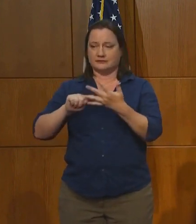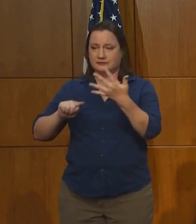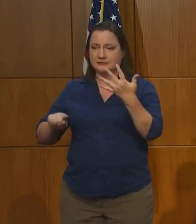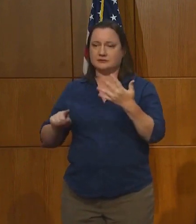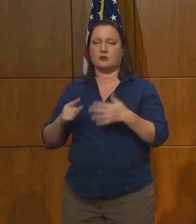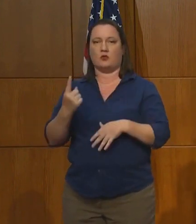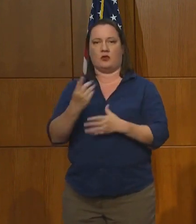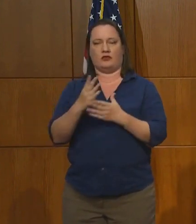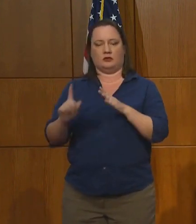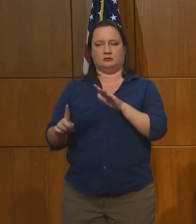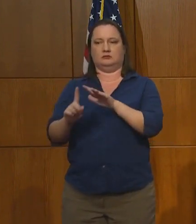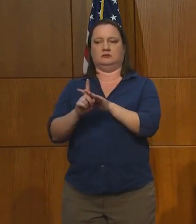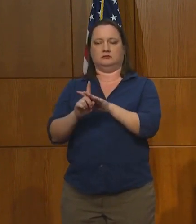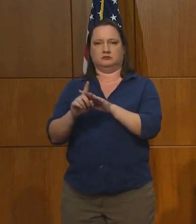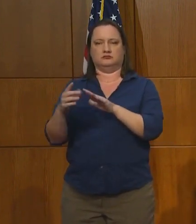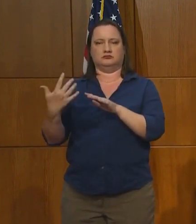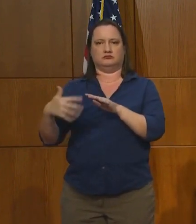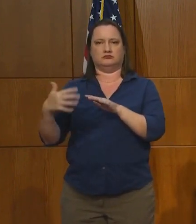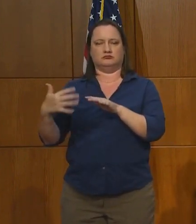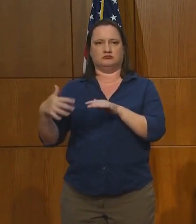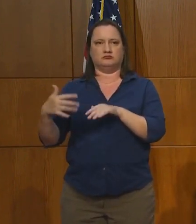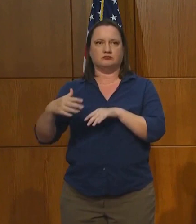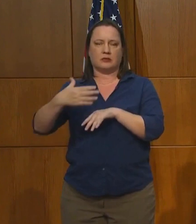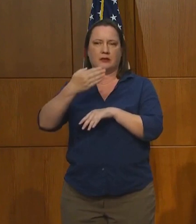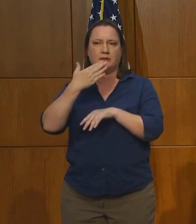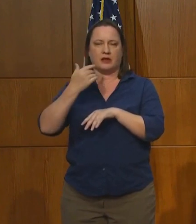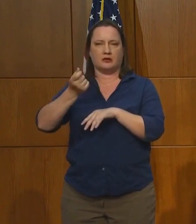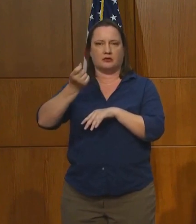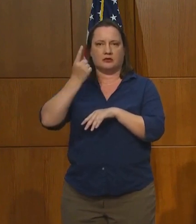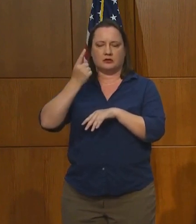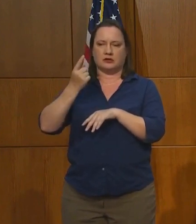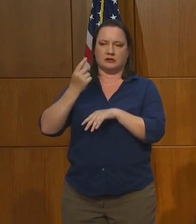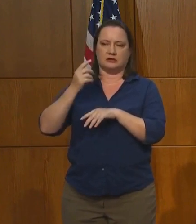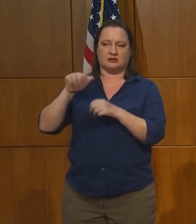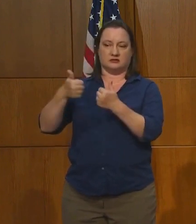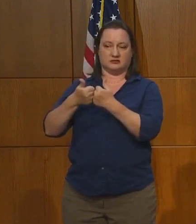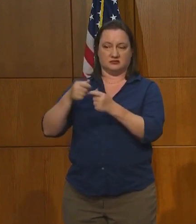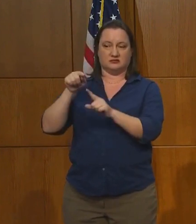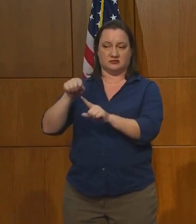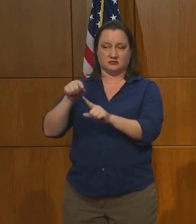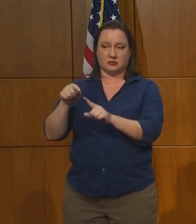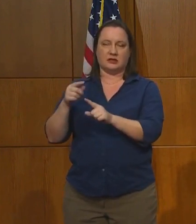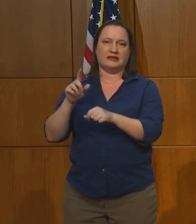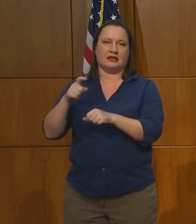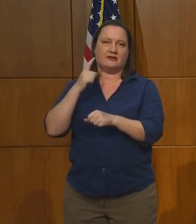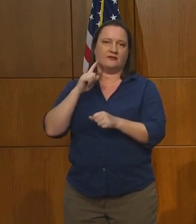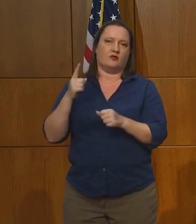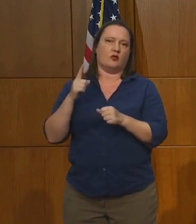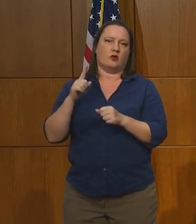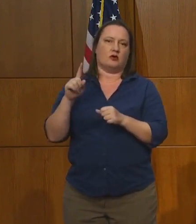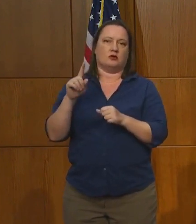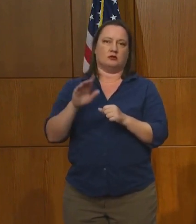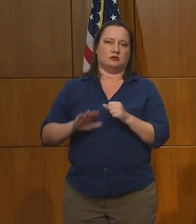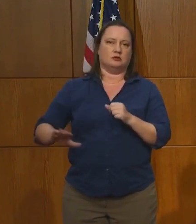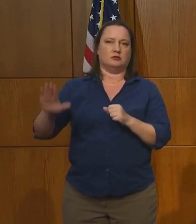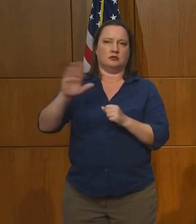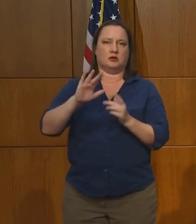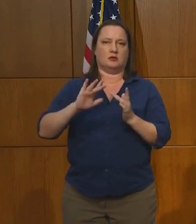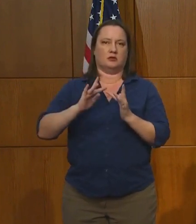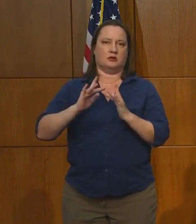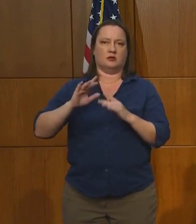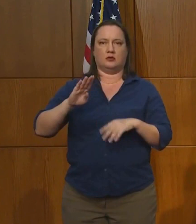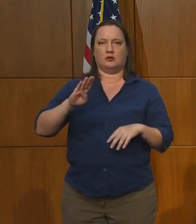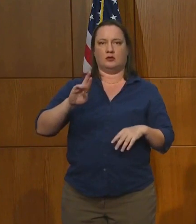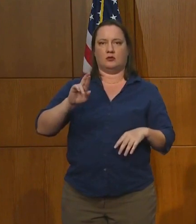things that has really been brought into better focus is the need for universal broadband in Virginia. And we've talked about that,